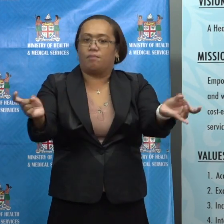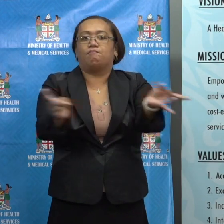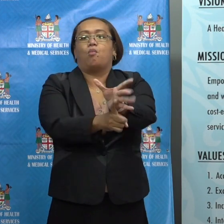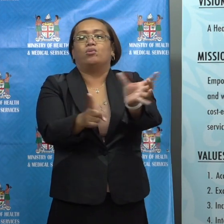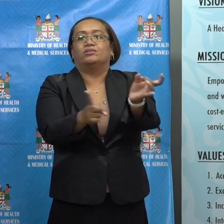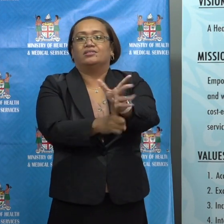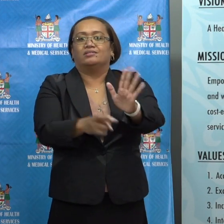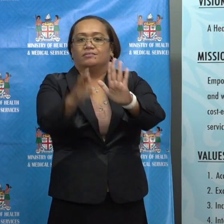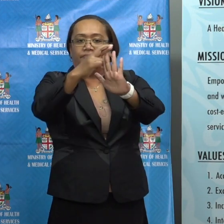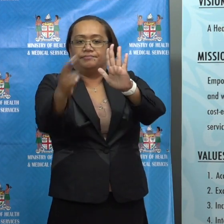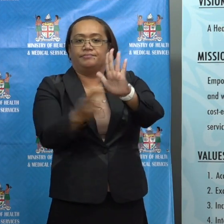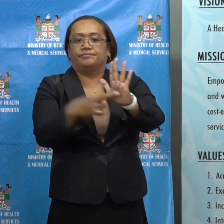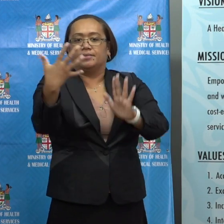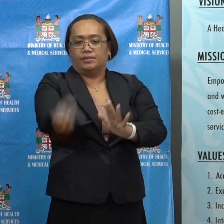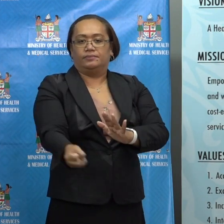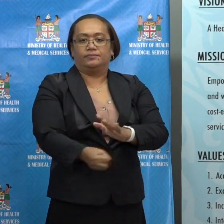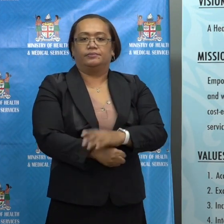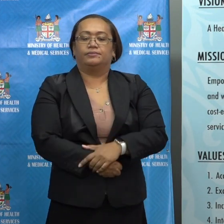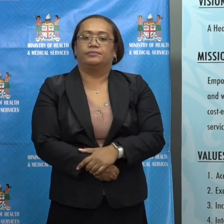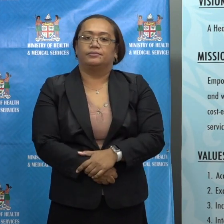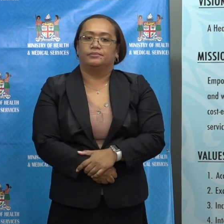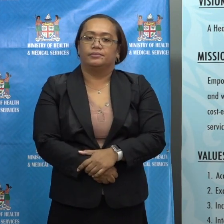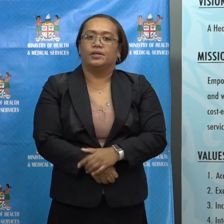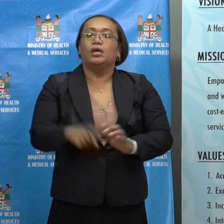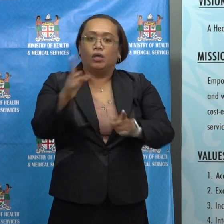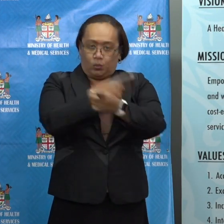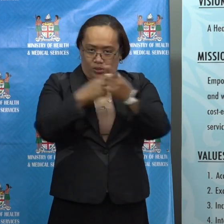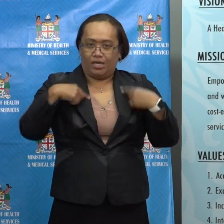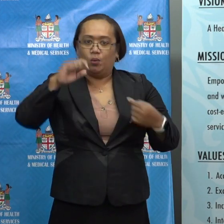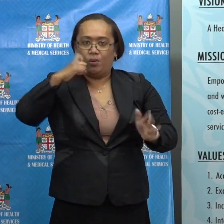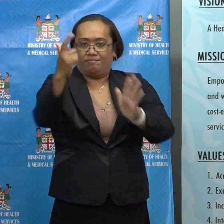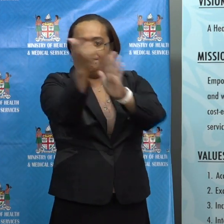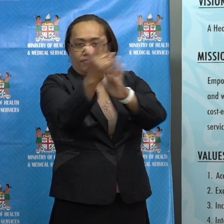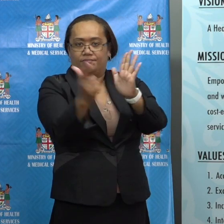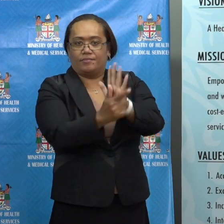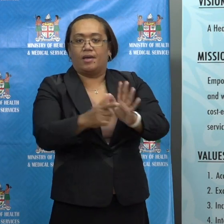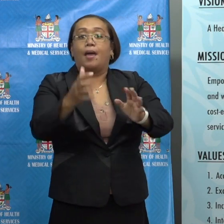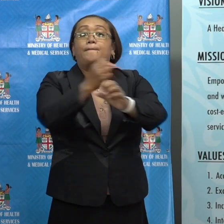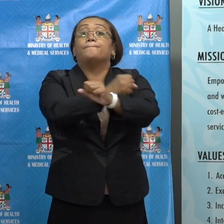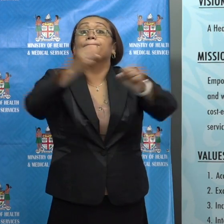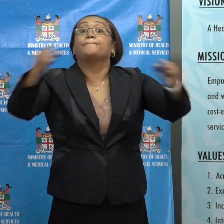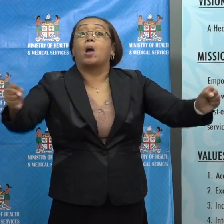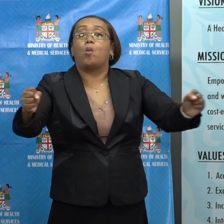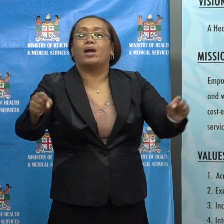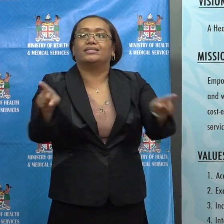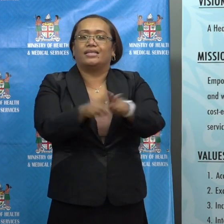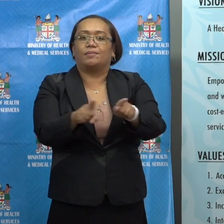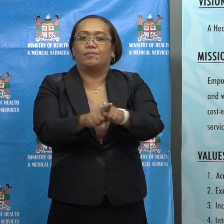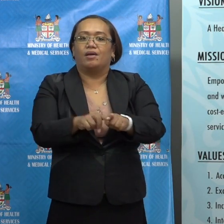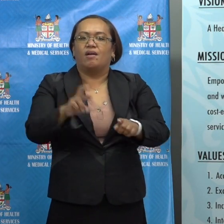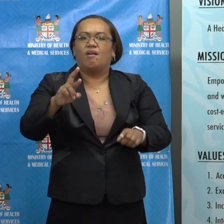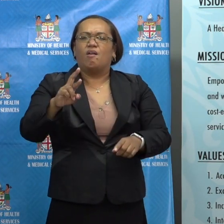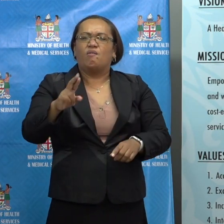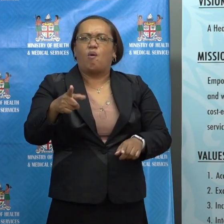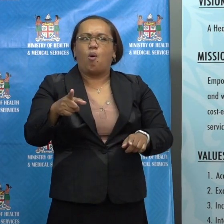us that we mandate and we have the power to actually enforce this lockdown.